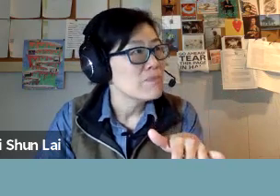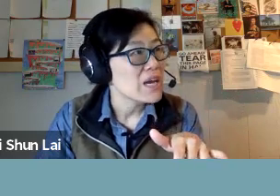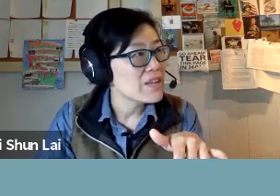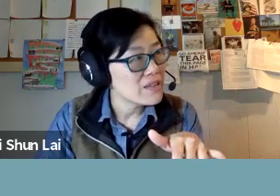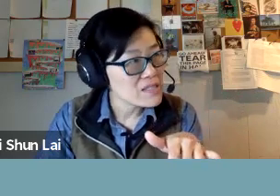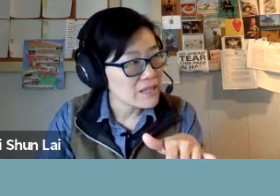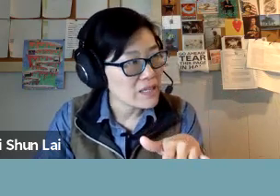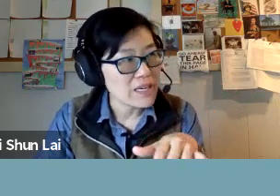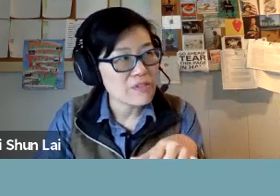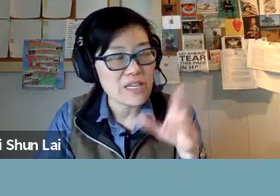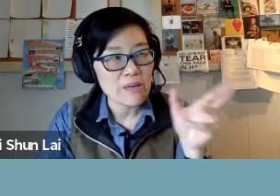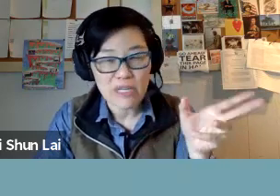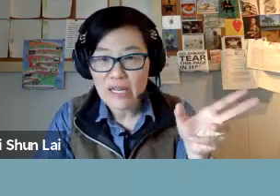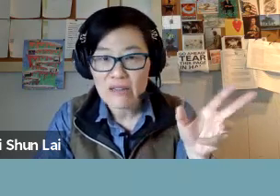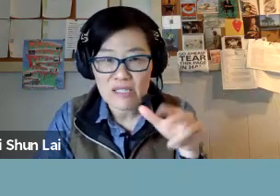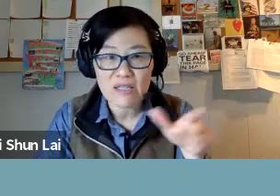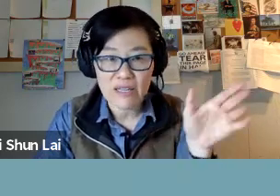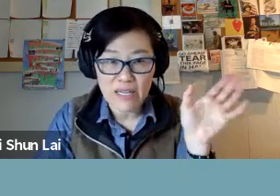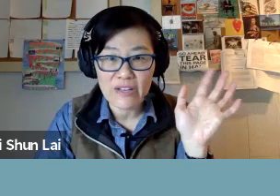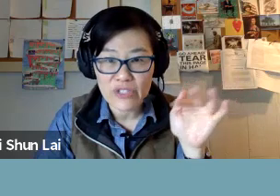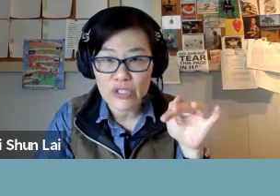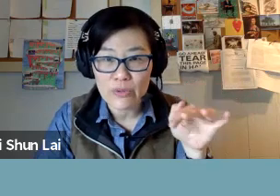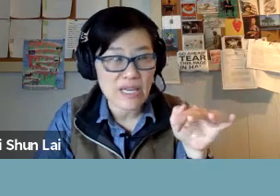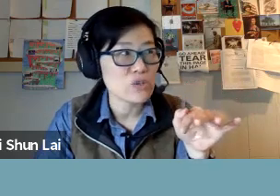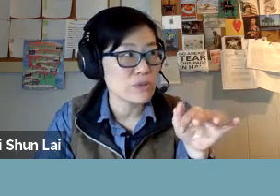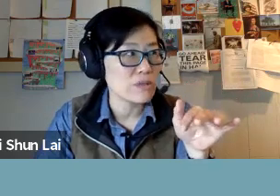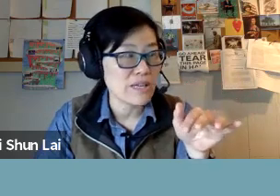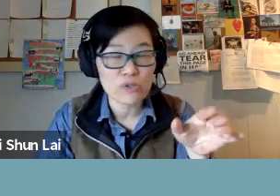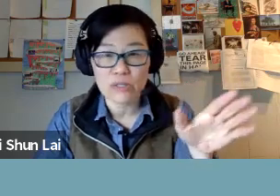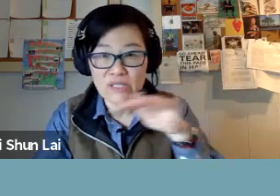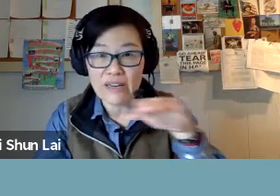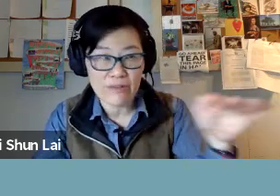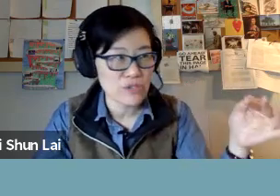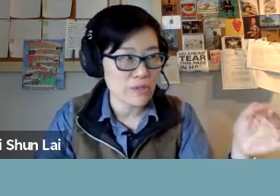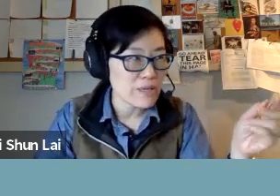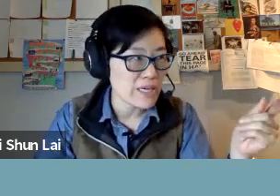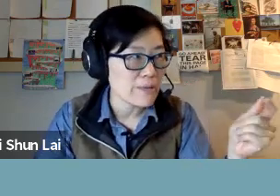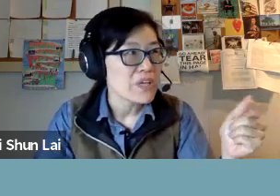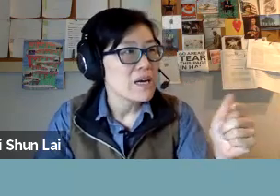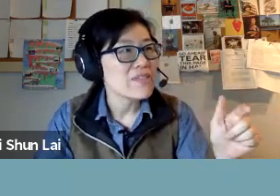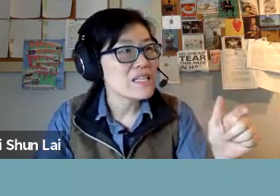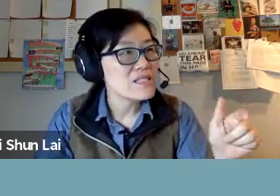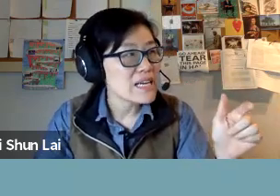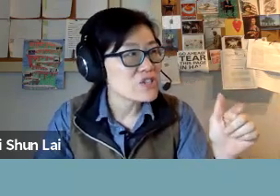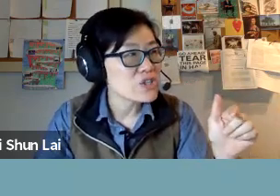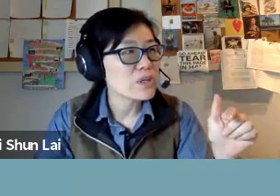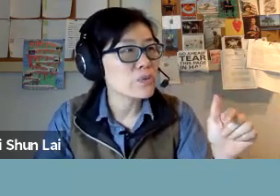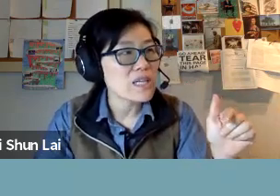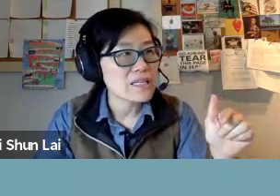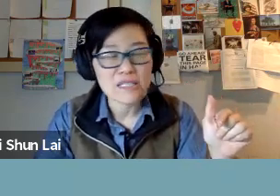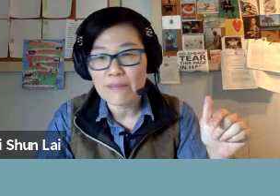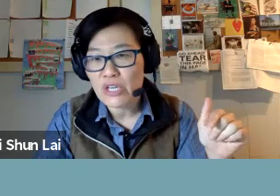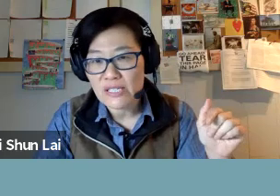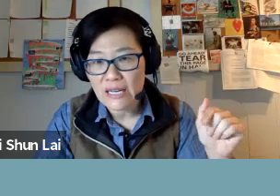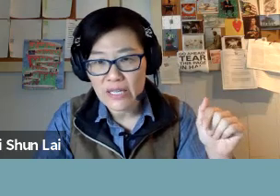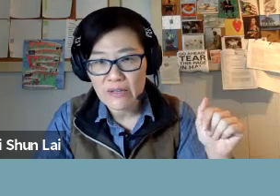okay? And then this second line, every day, blank, this is the thing that gives you the actual setting of the story, right? And these next 2 or 3